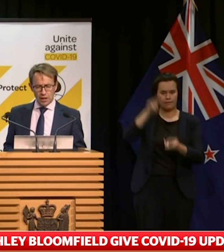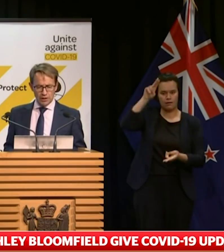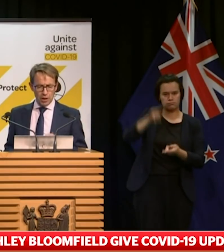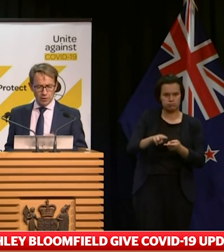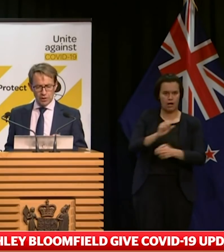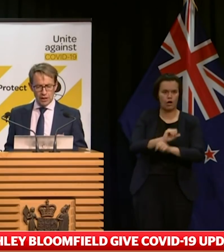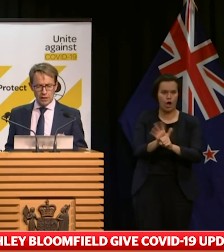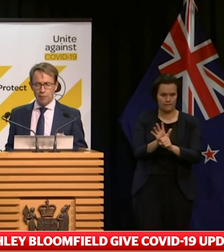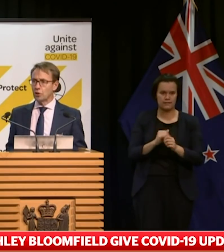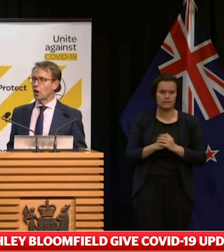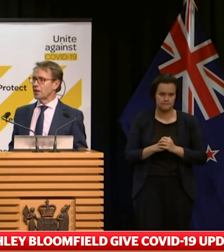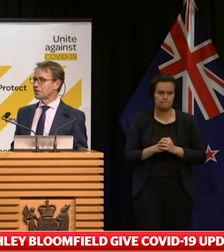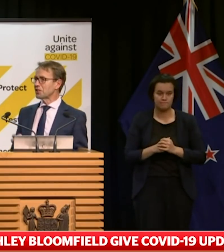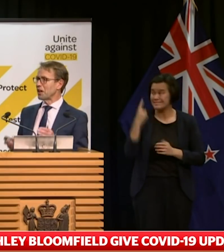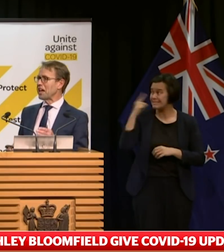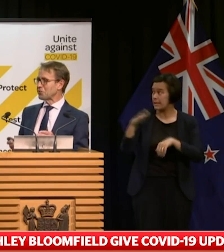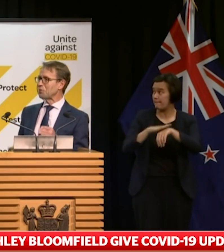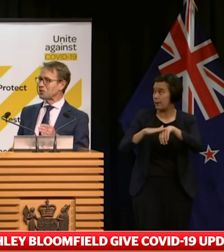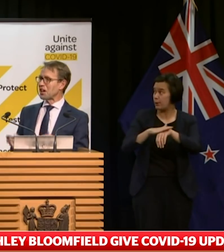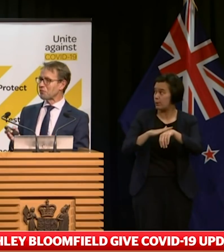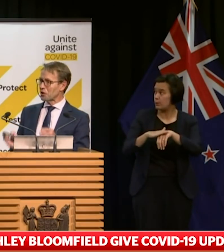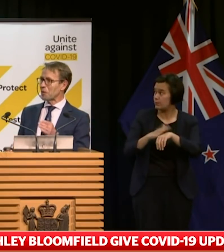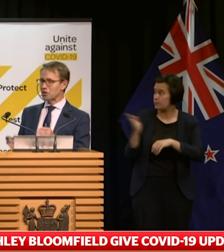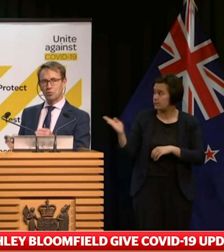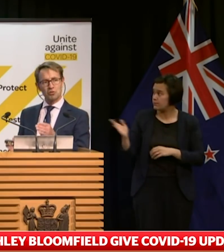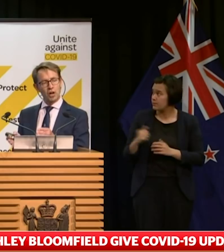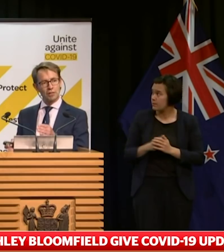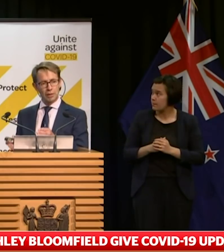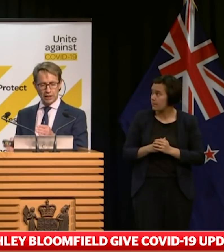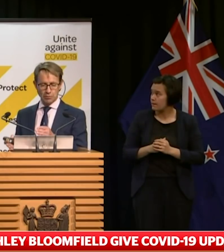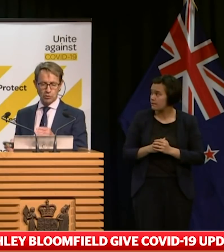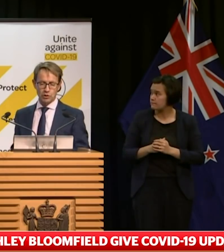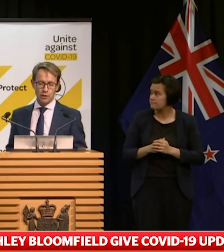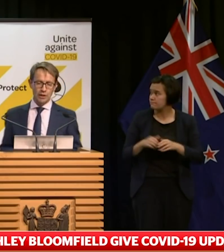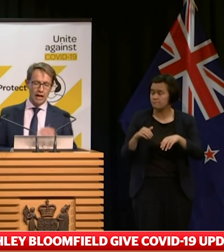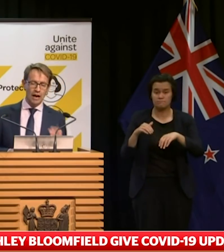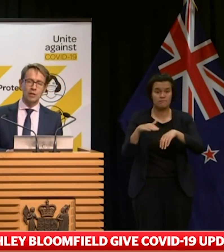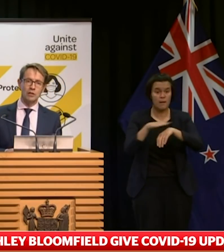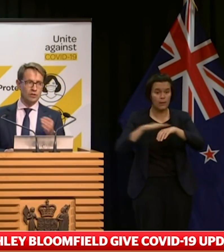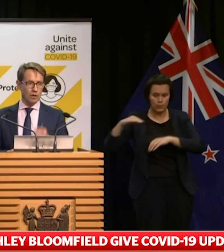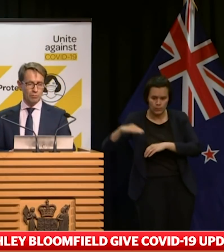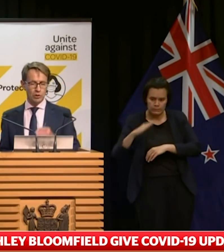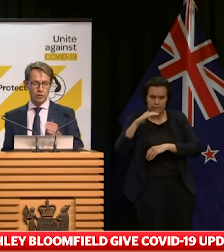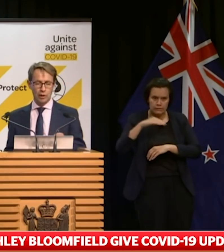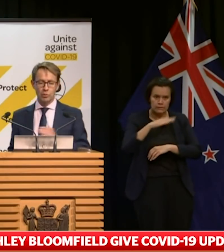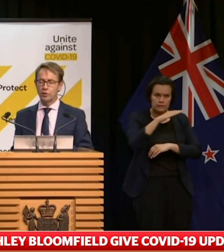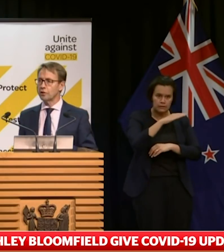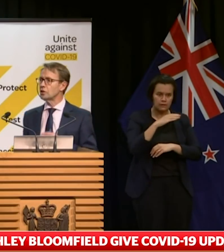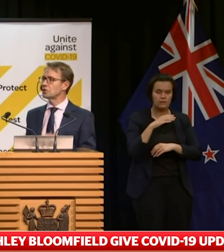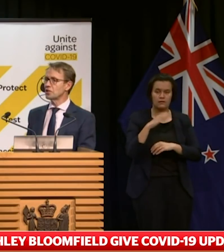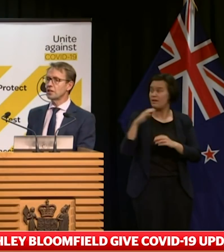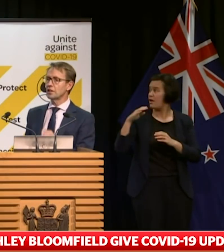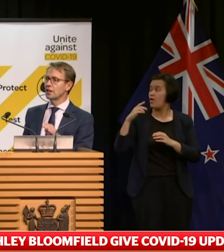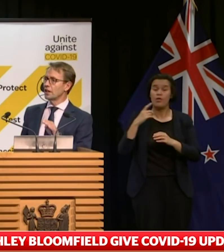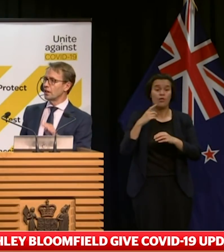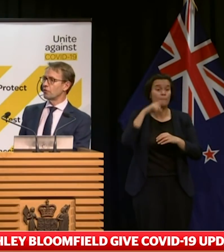see that at the moment that blue line is, as we've been saying, very much almost right bang in the middle between R values of 1.2 and 1.3.